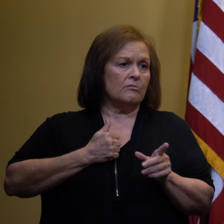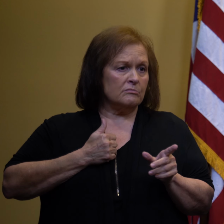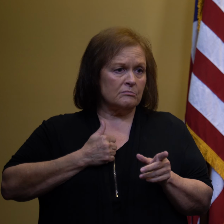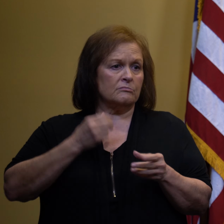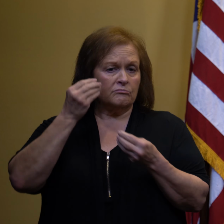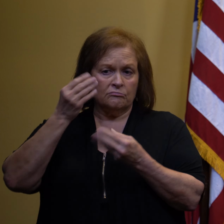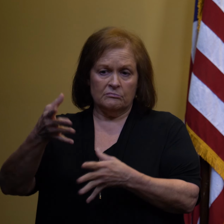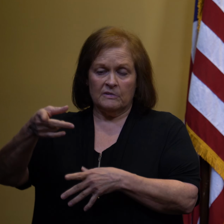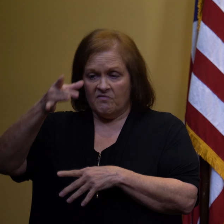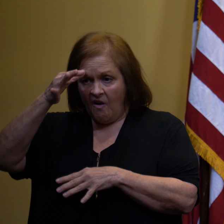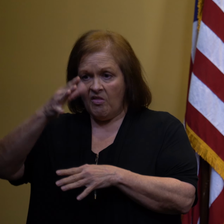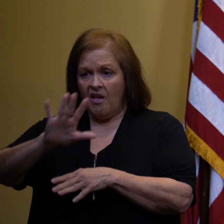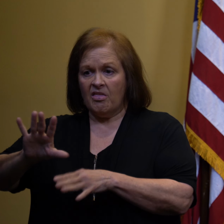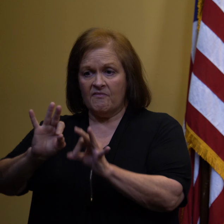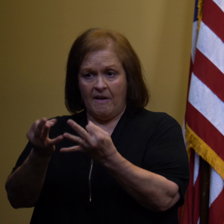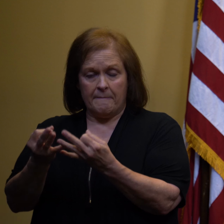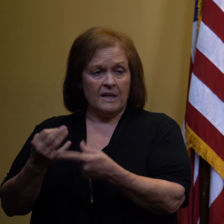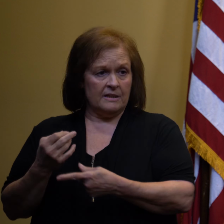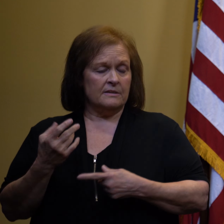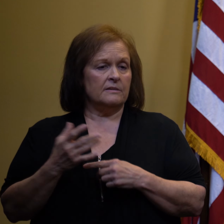father, to the family.